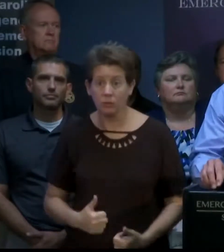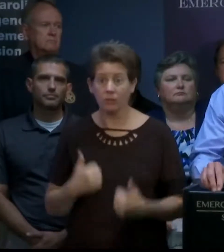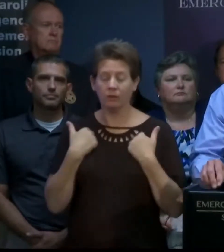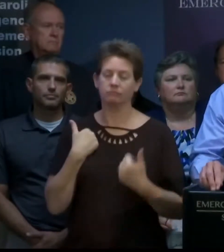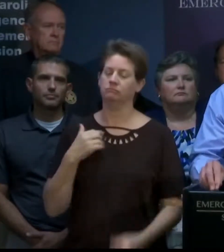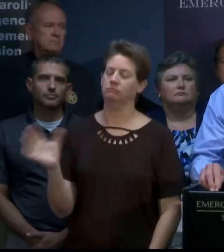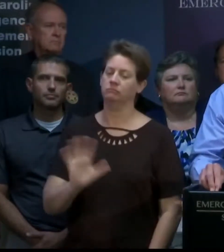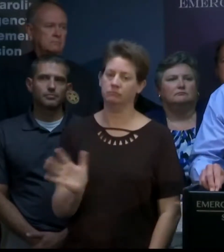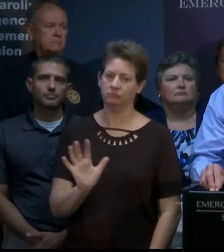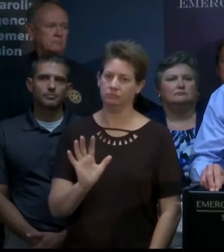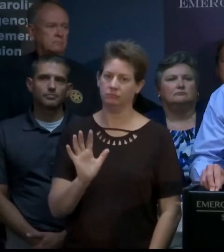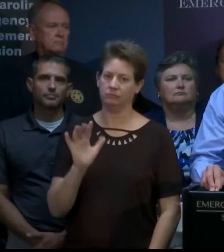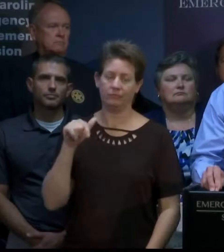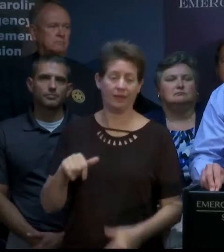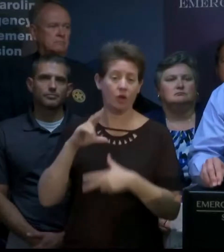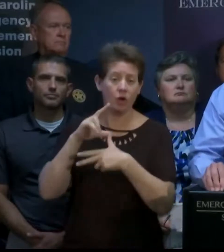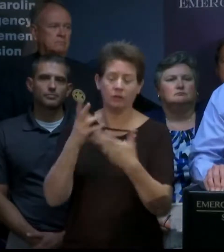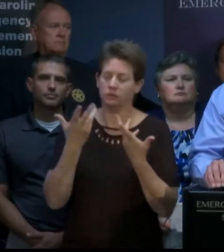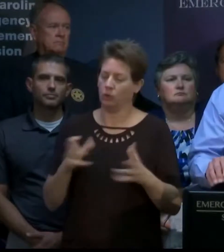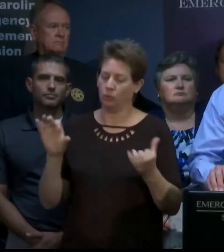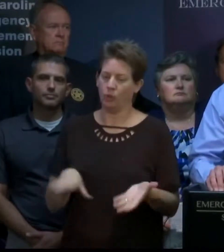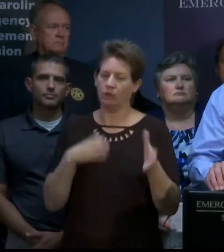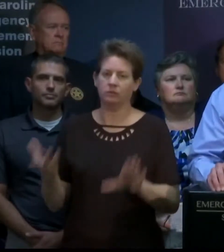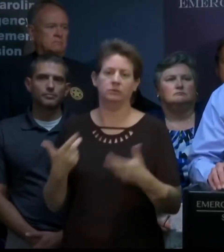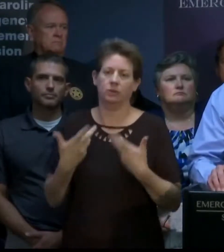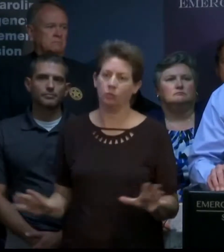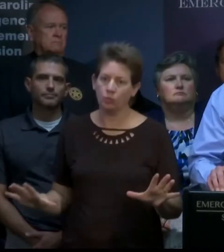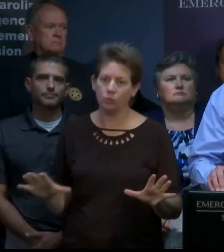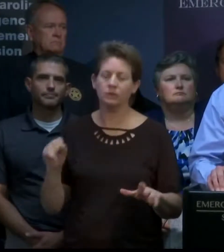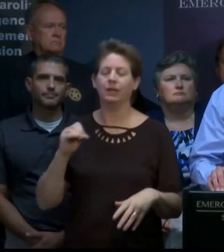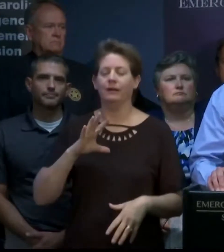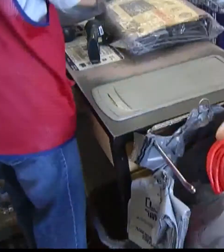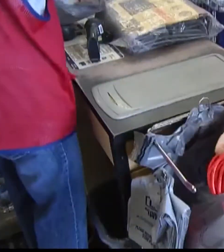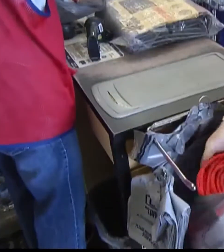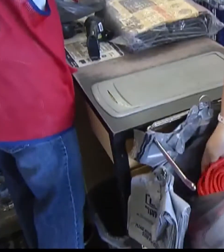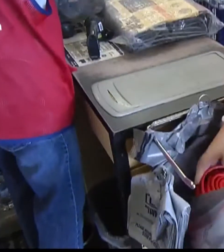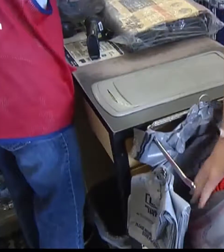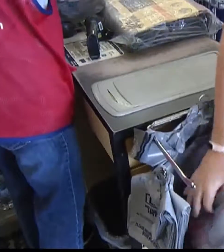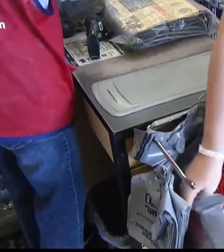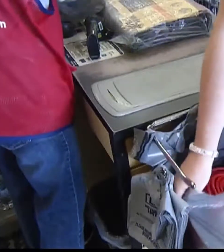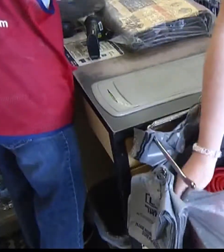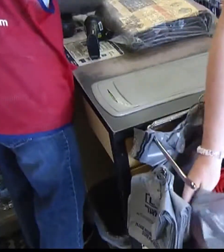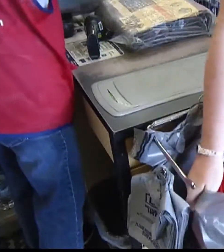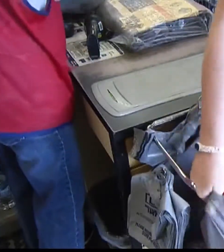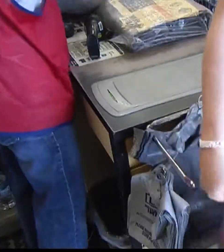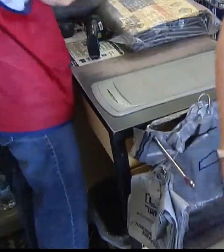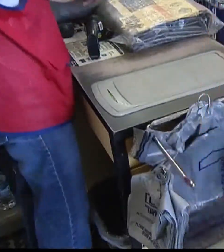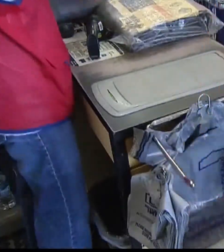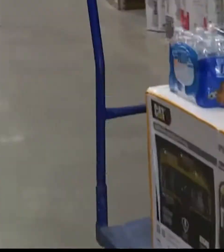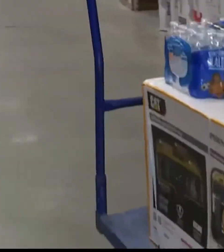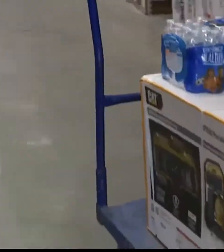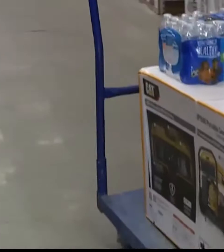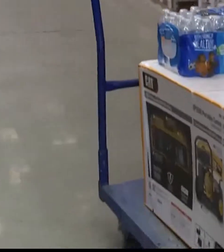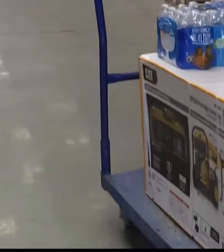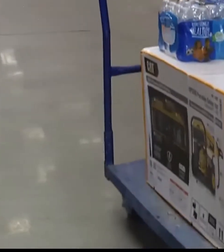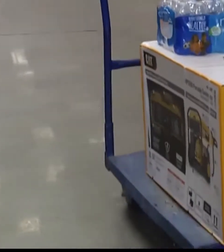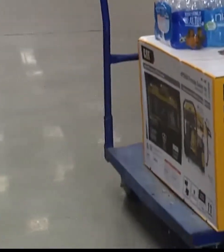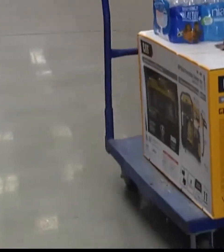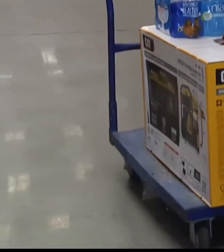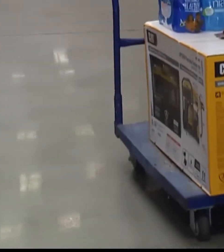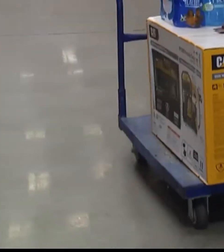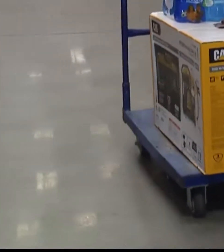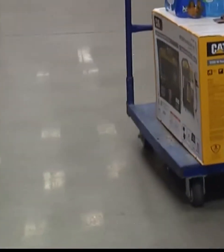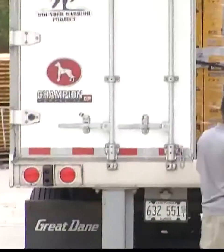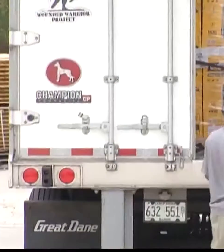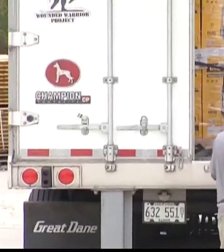in this hurricane. So we're willing to suffer some inconvenience. And many are heeding the warnings. They're shopping